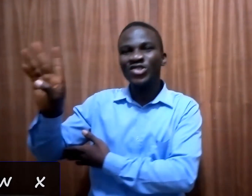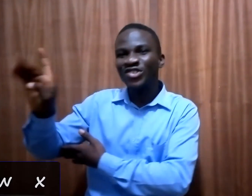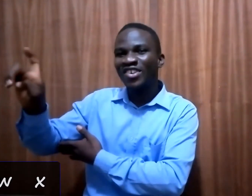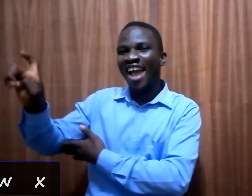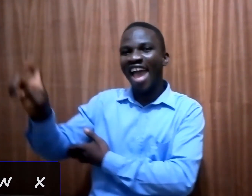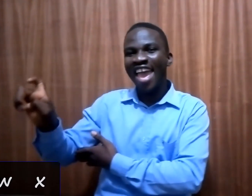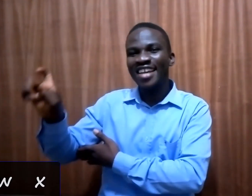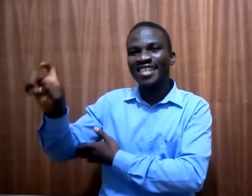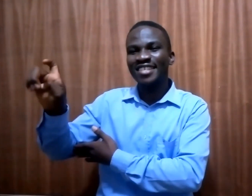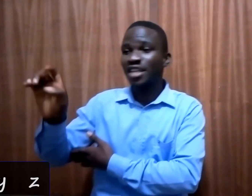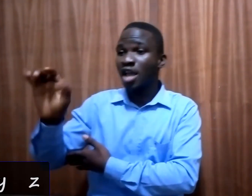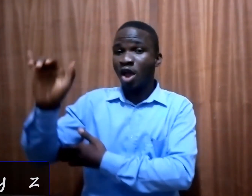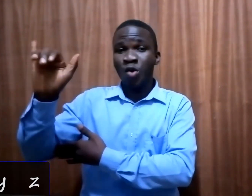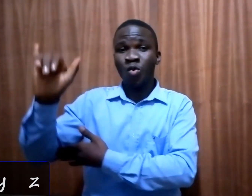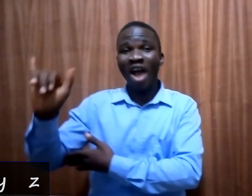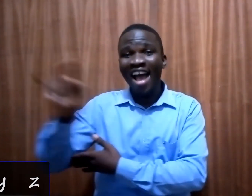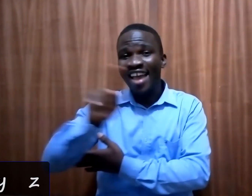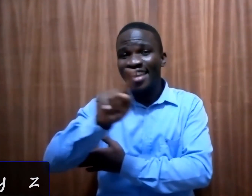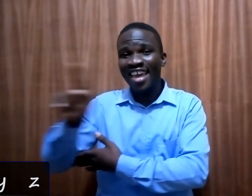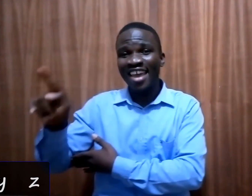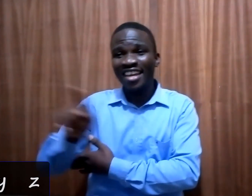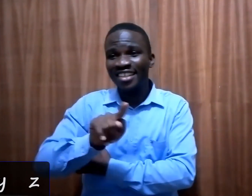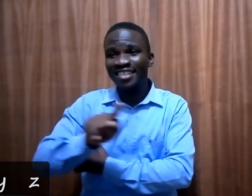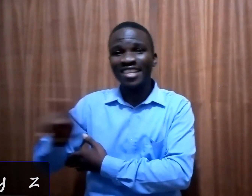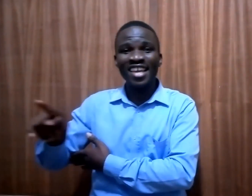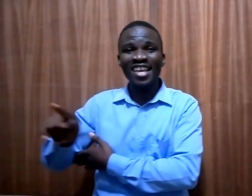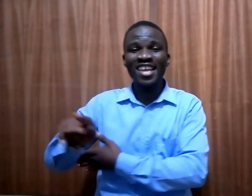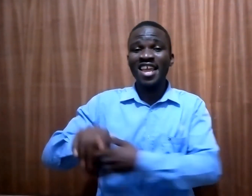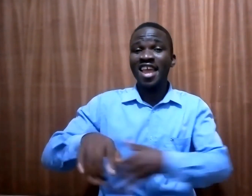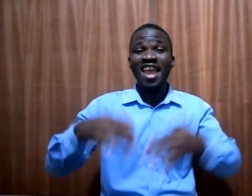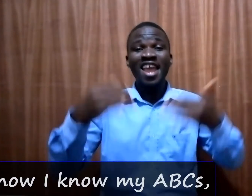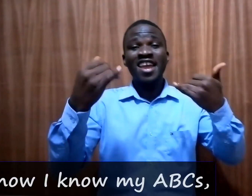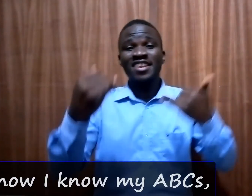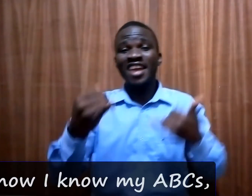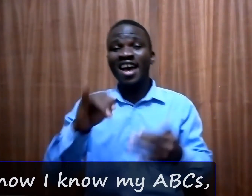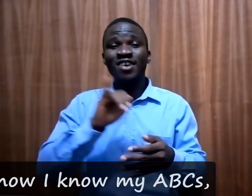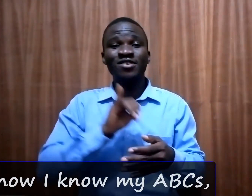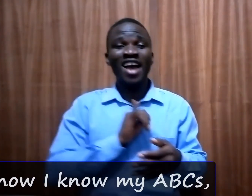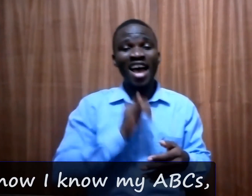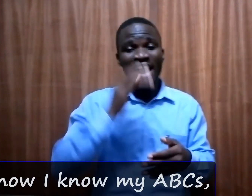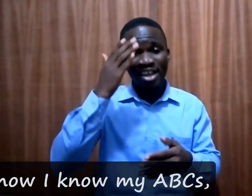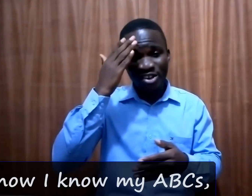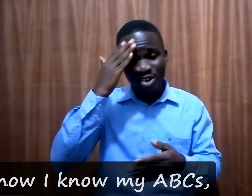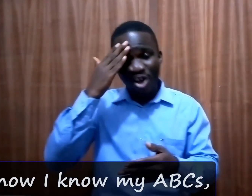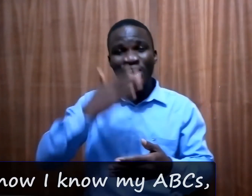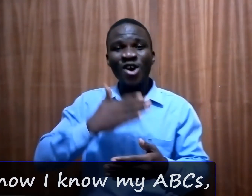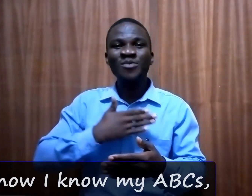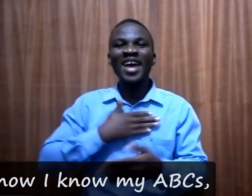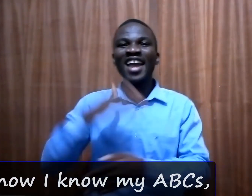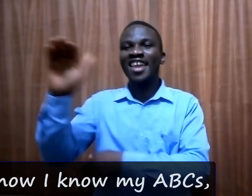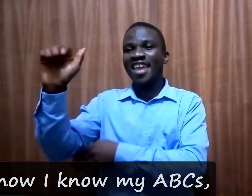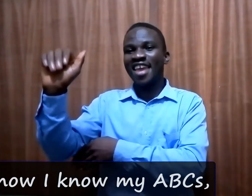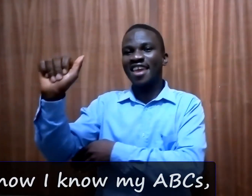W, X, Y, and Z. Now I know